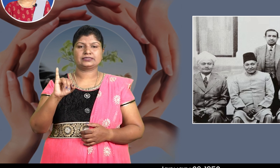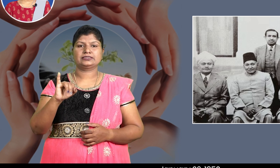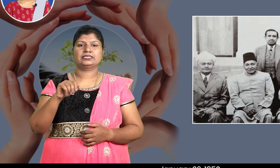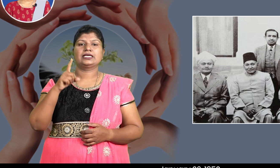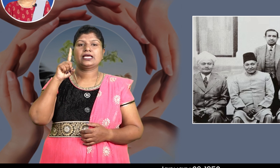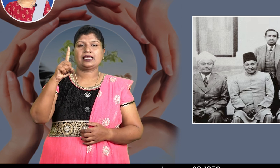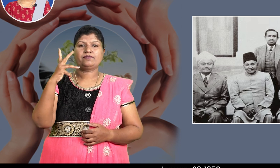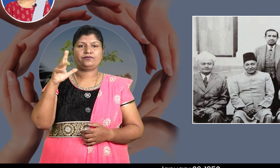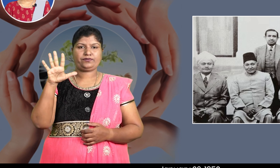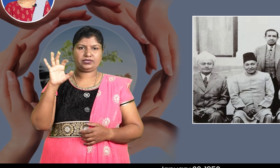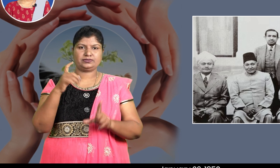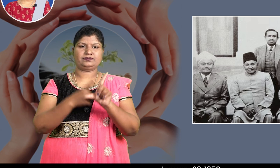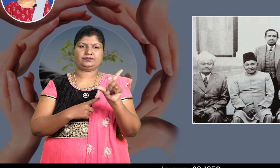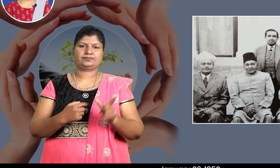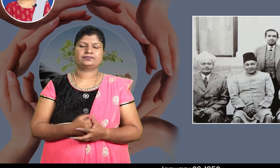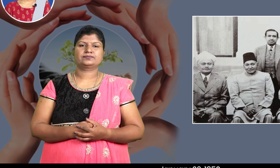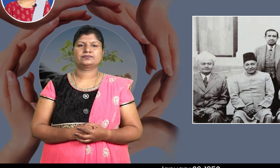1950.